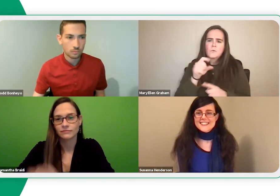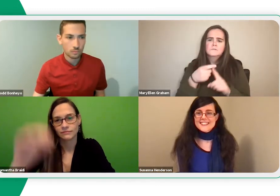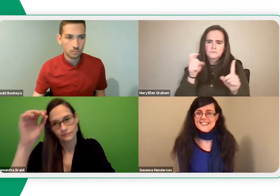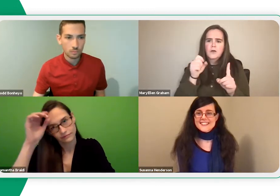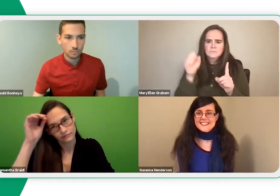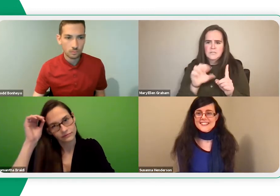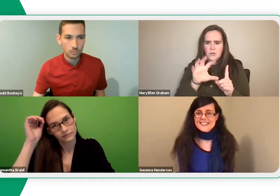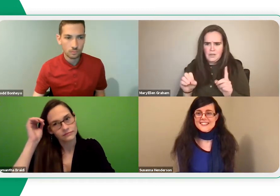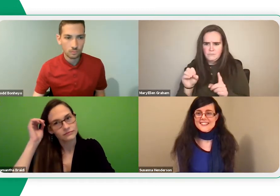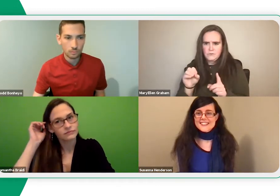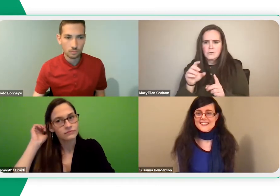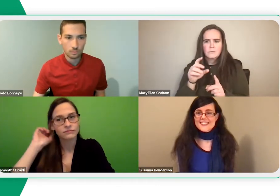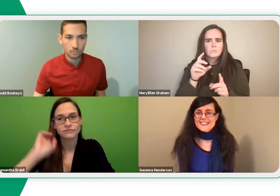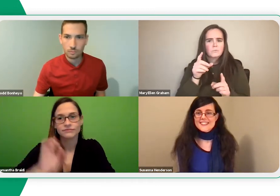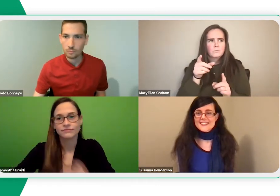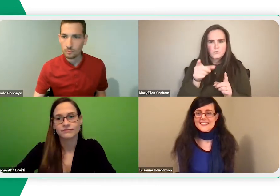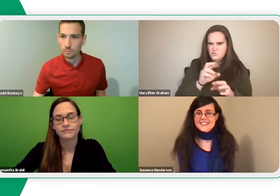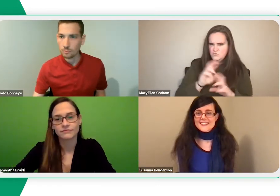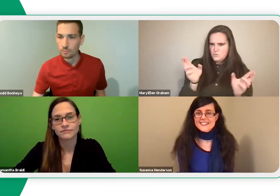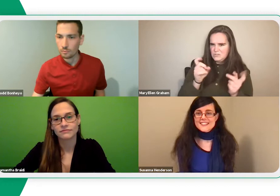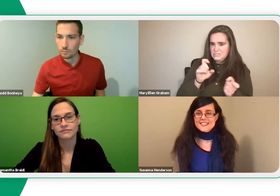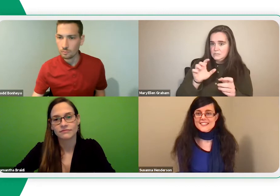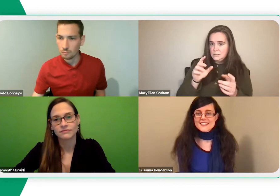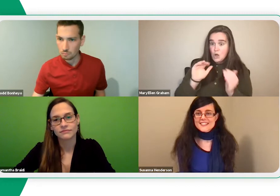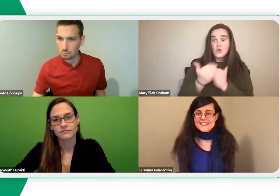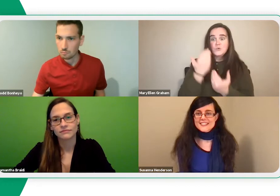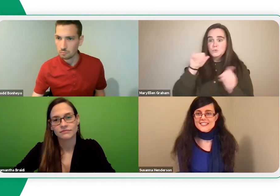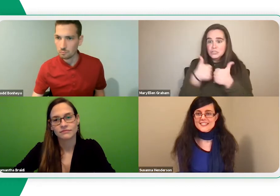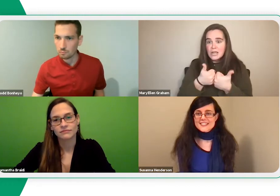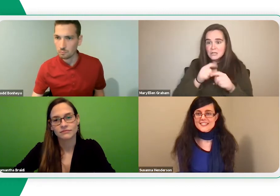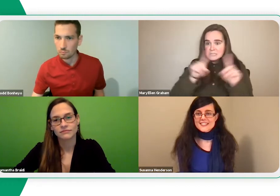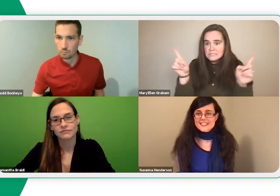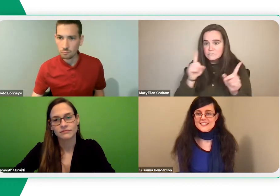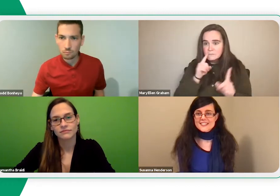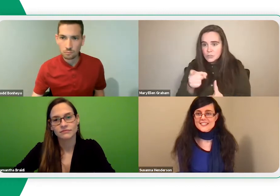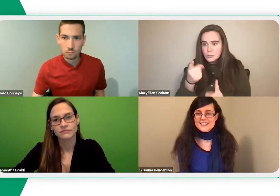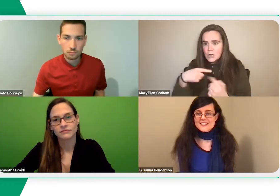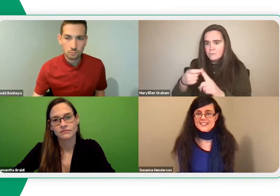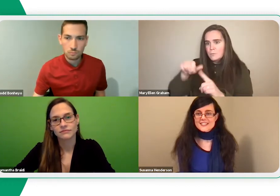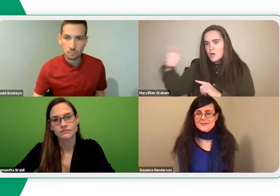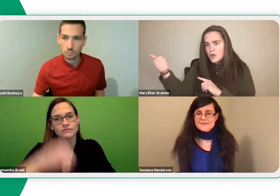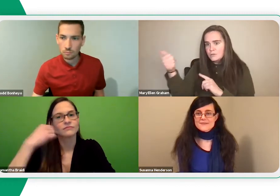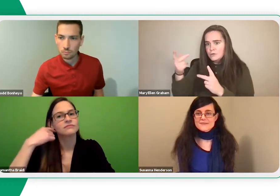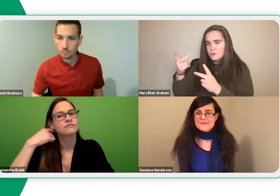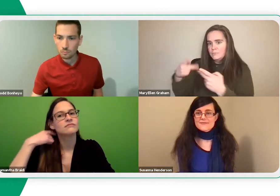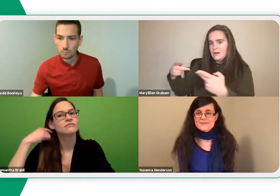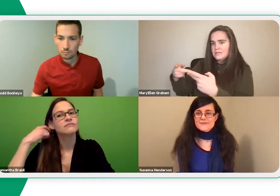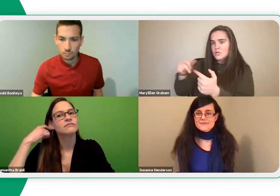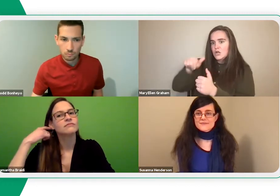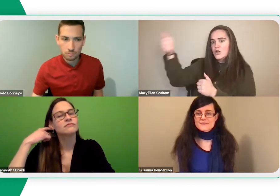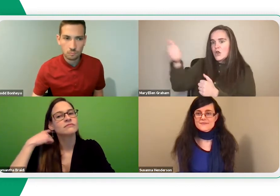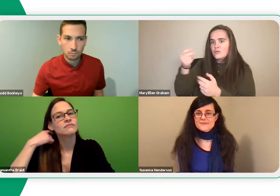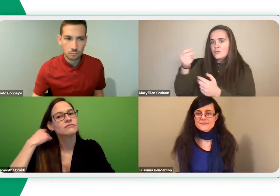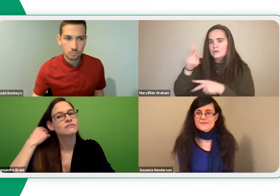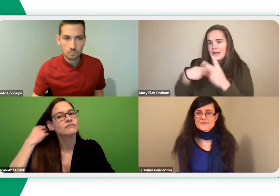And I'm curious, Susanna, you came to the States from South Africa. And when you did, were there any